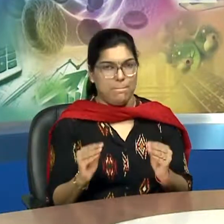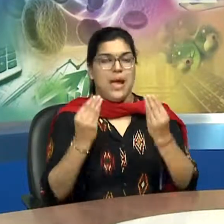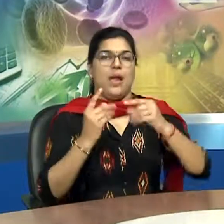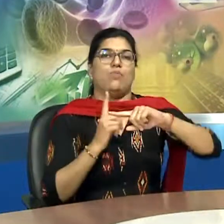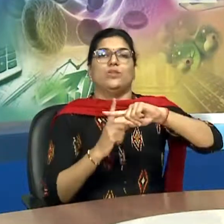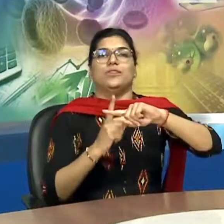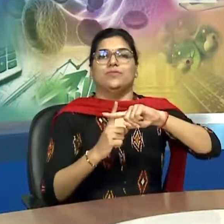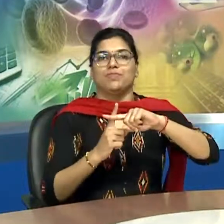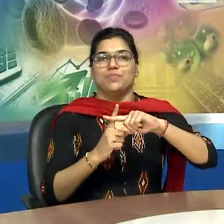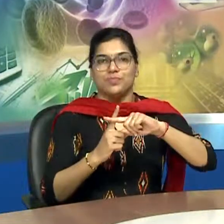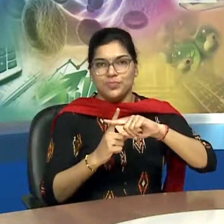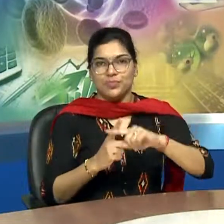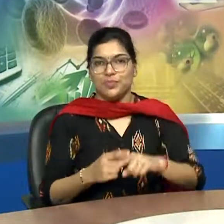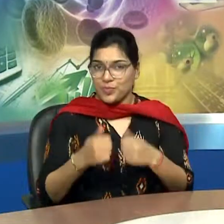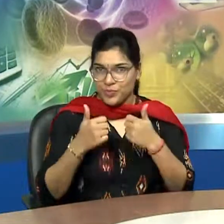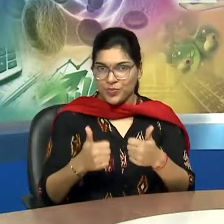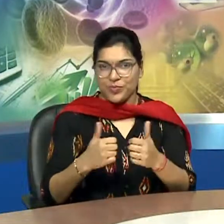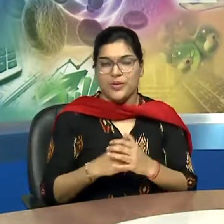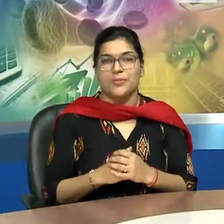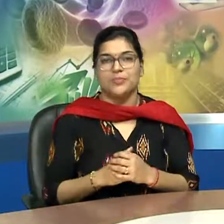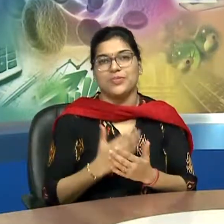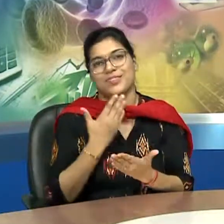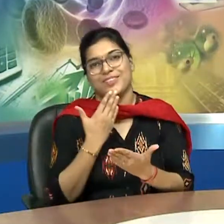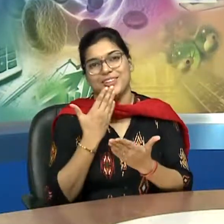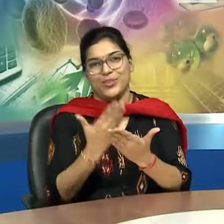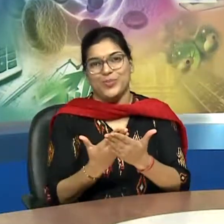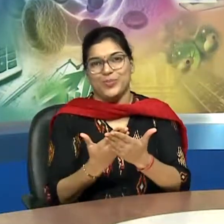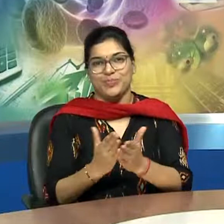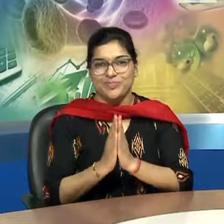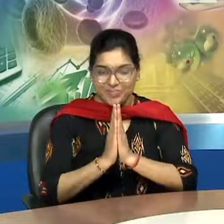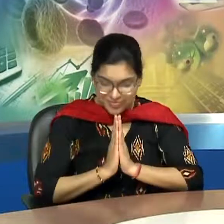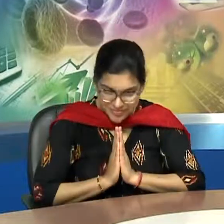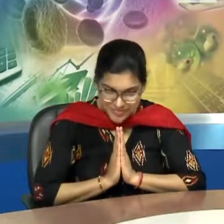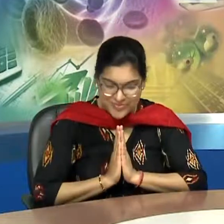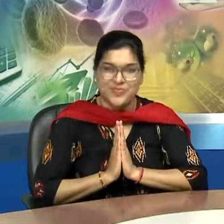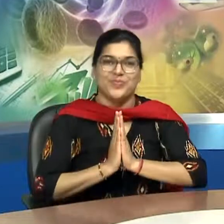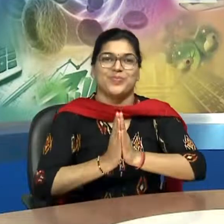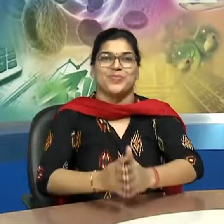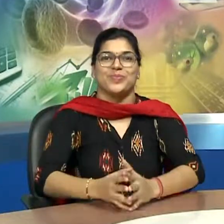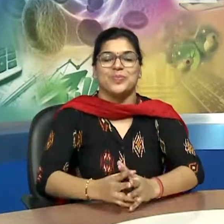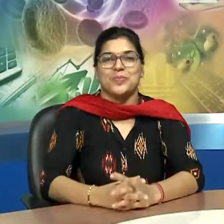diverted to any negative thing. We all should be positive. Thank you. Namaskar.